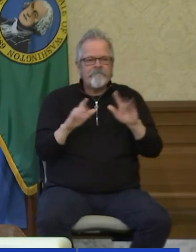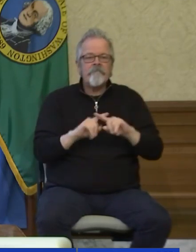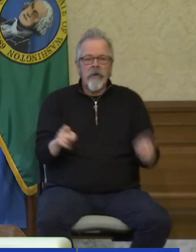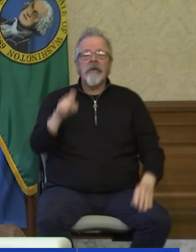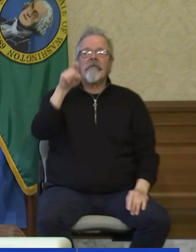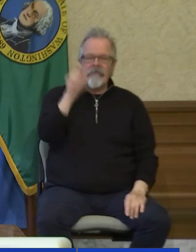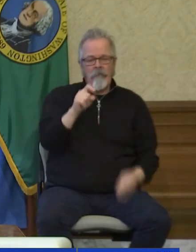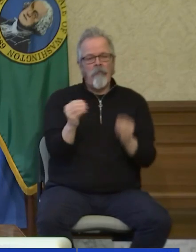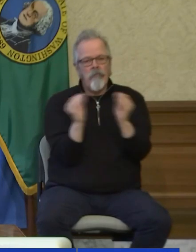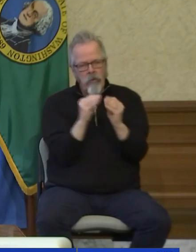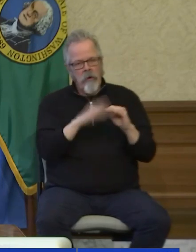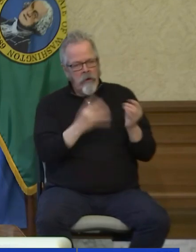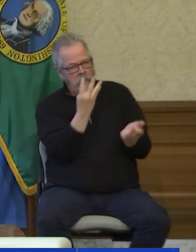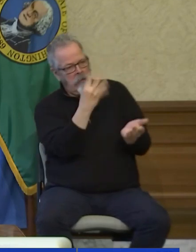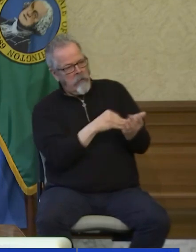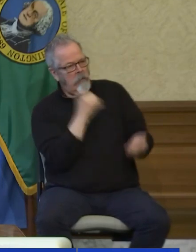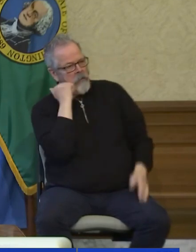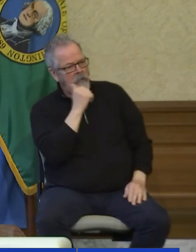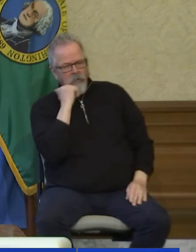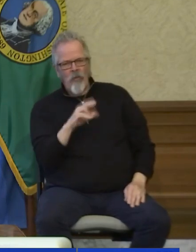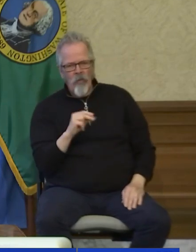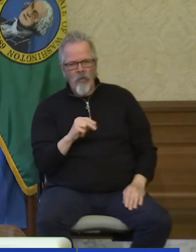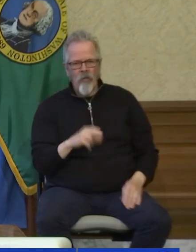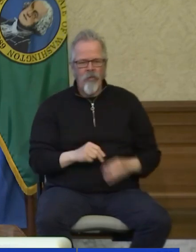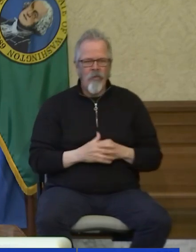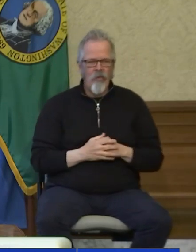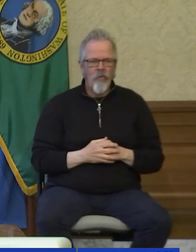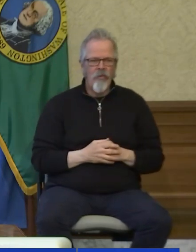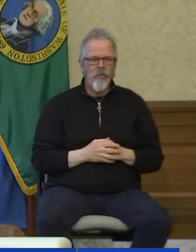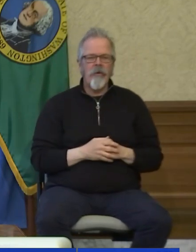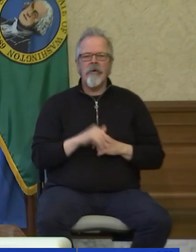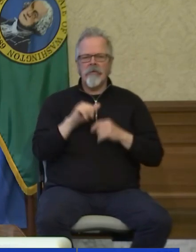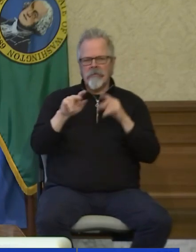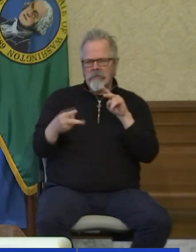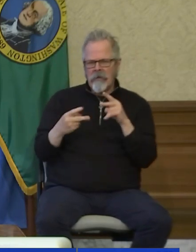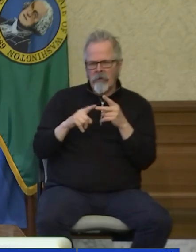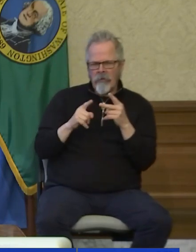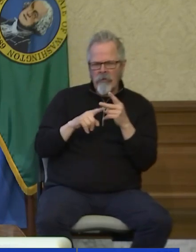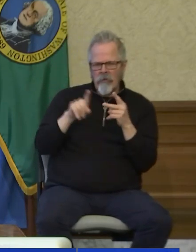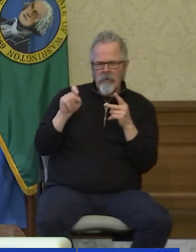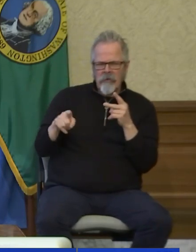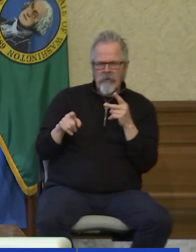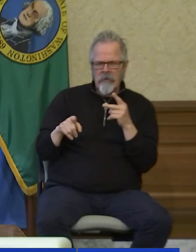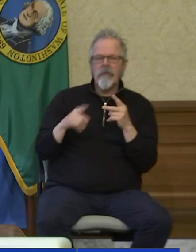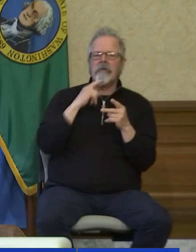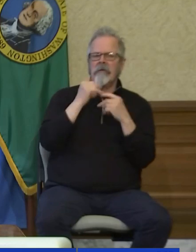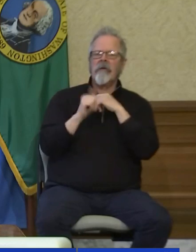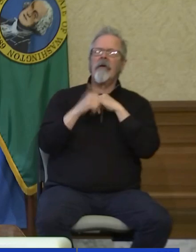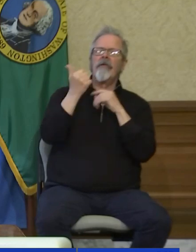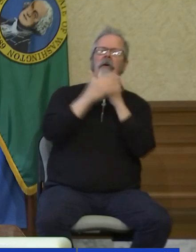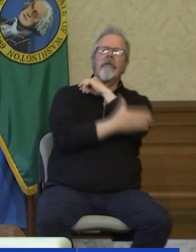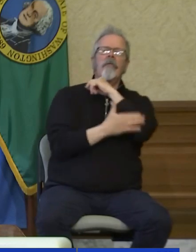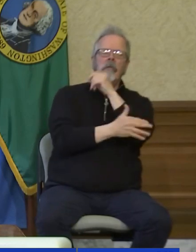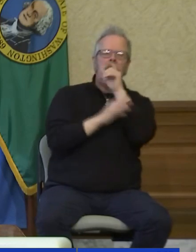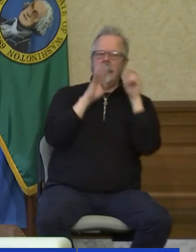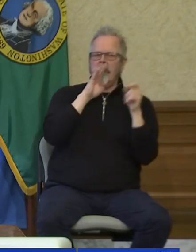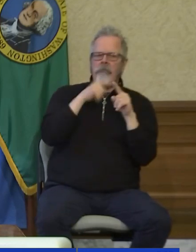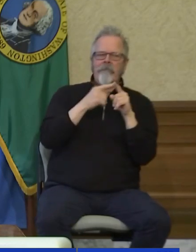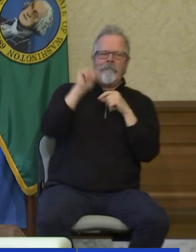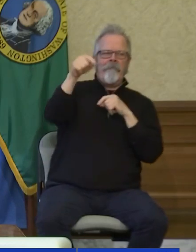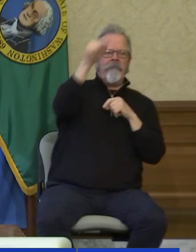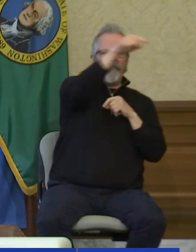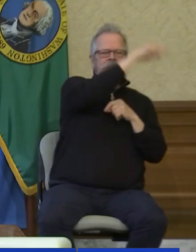Your second question, Rachel, I got to start writing these down. The criteria for the counties.